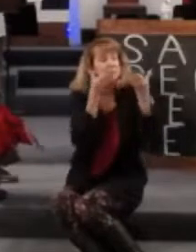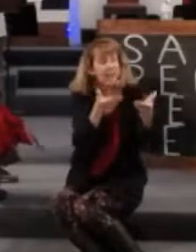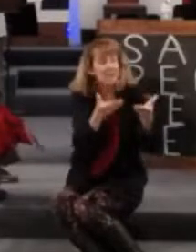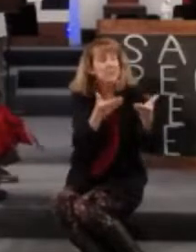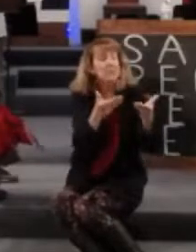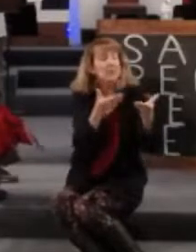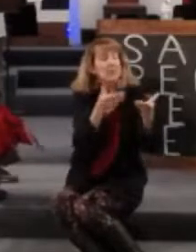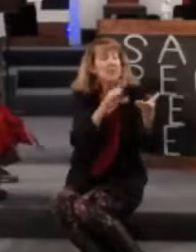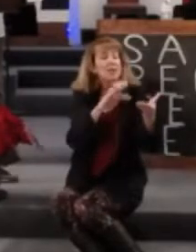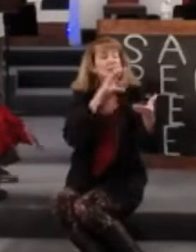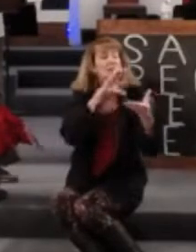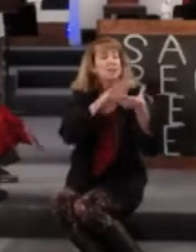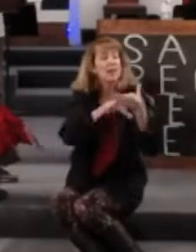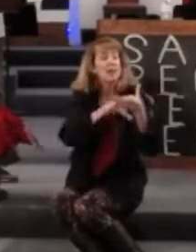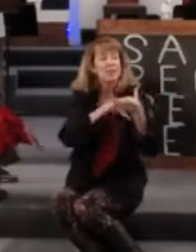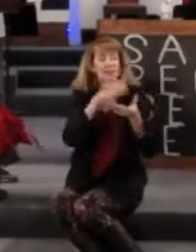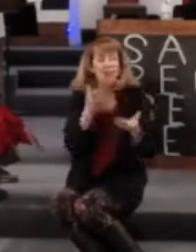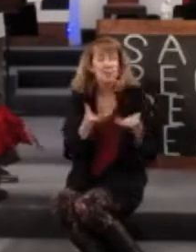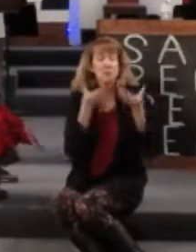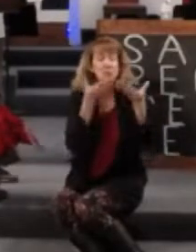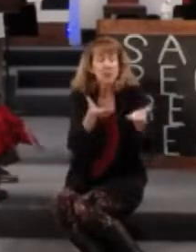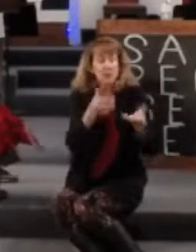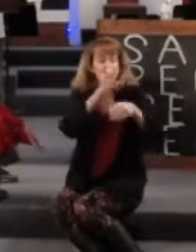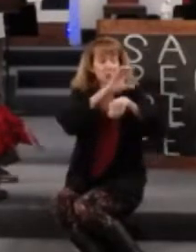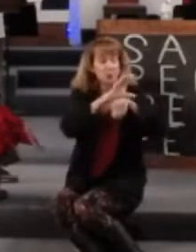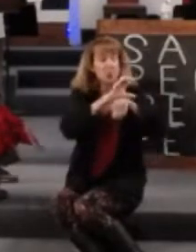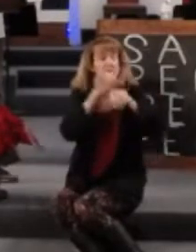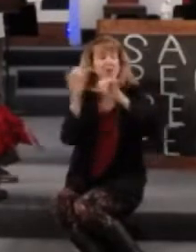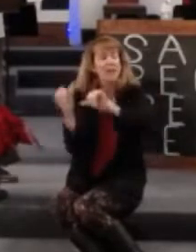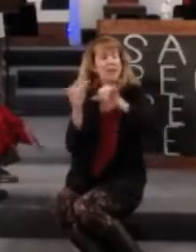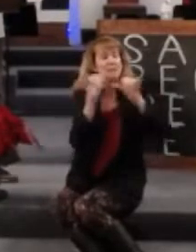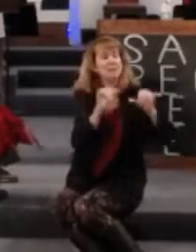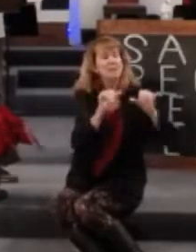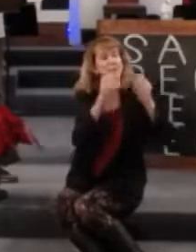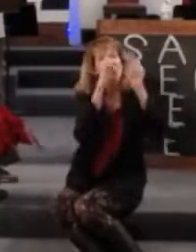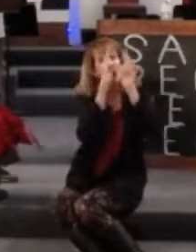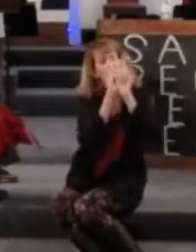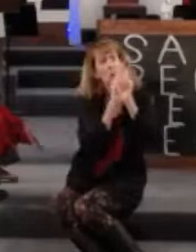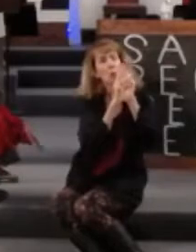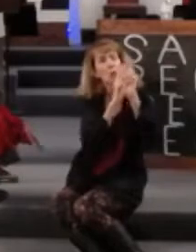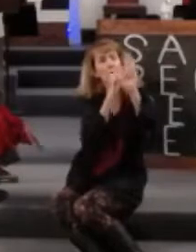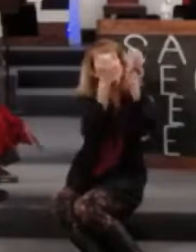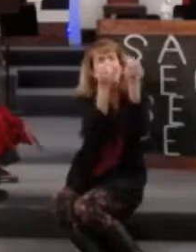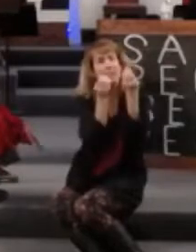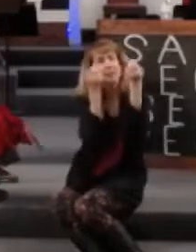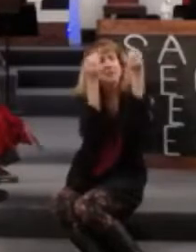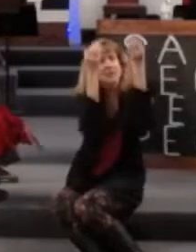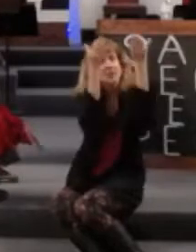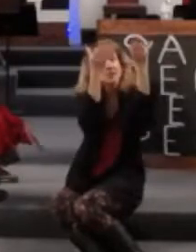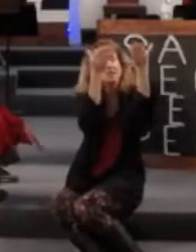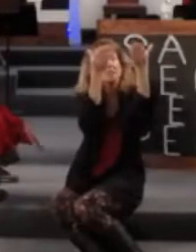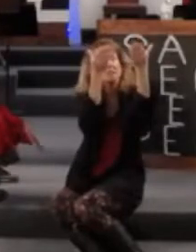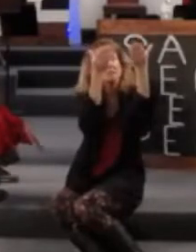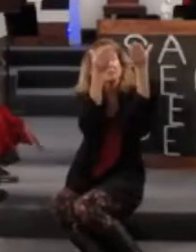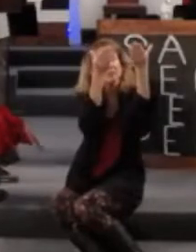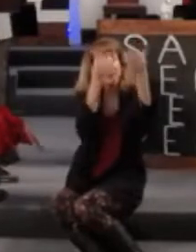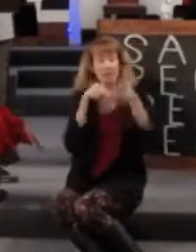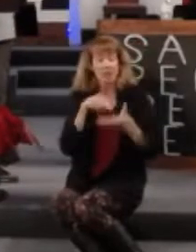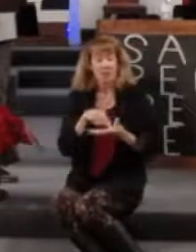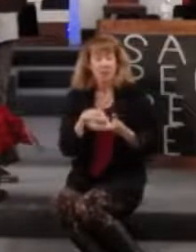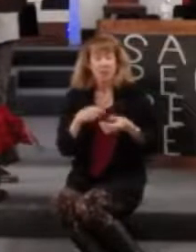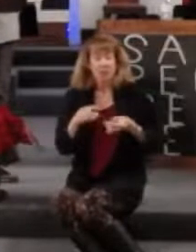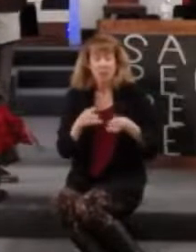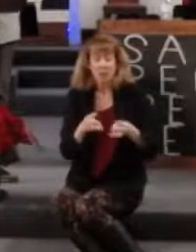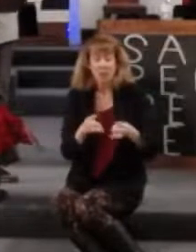as a radiant church, without stain or wrinkle or any other blemish, but holy and blameless. In this way,